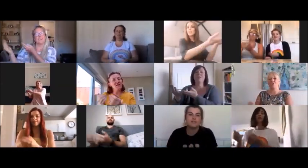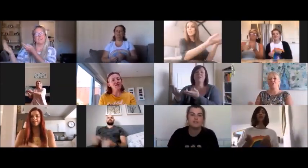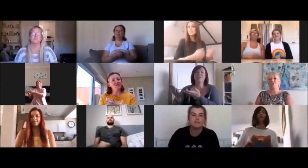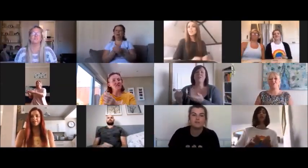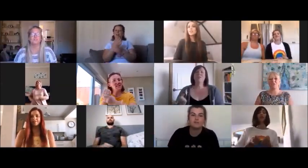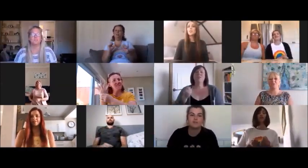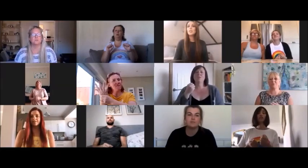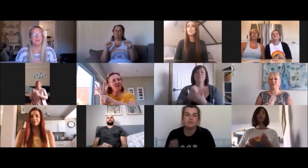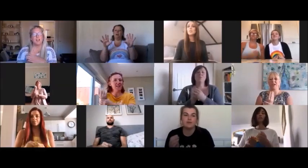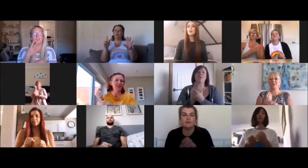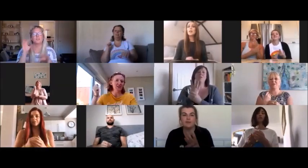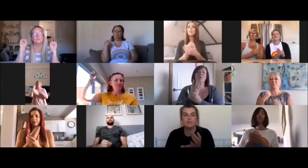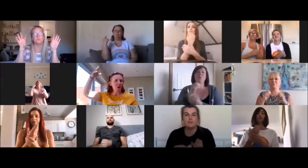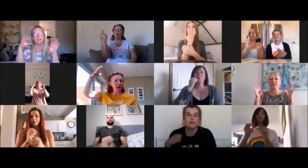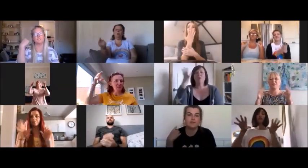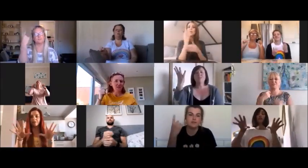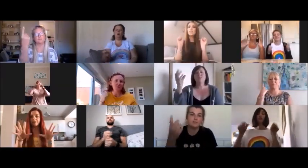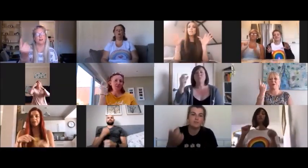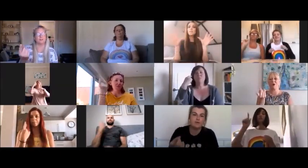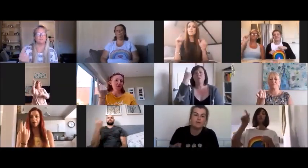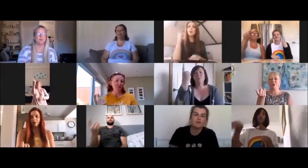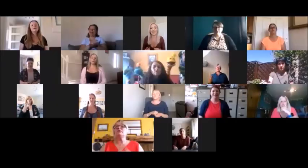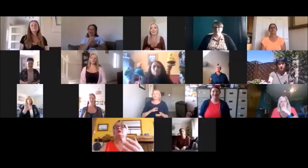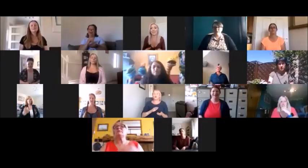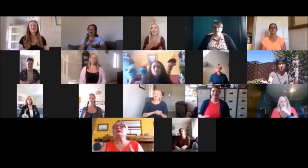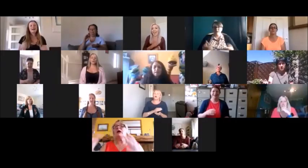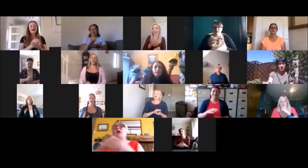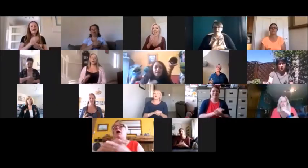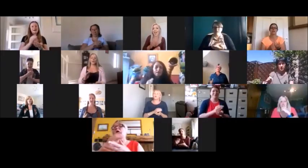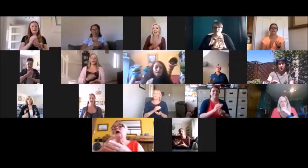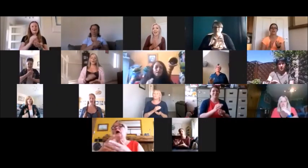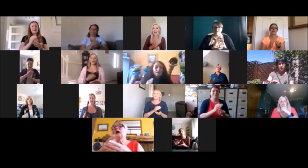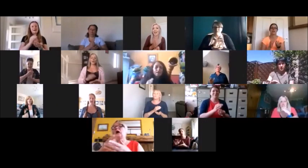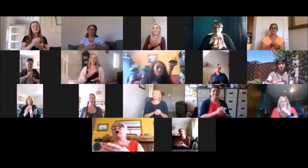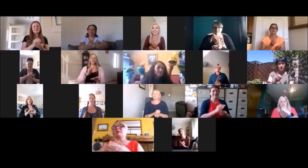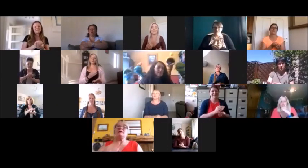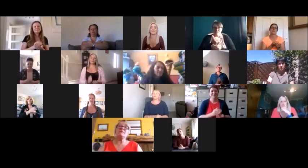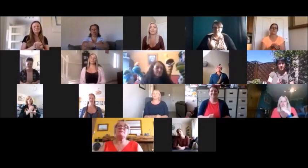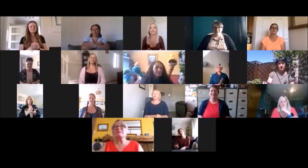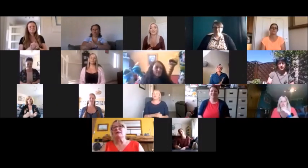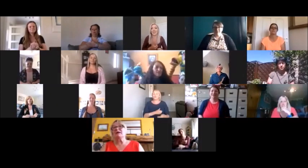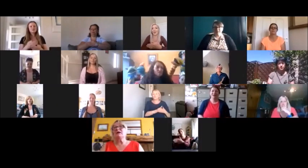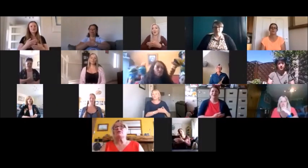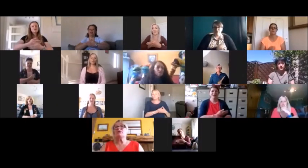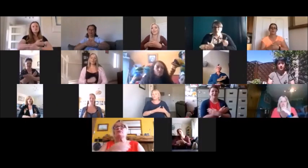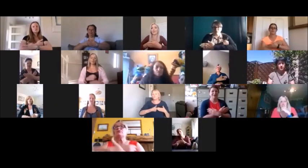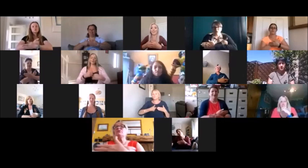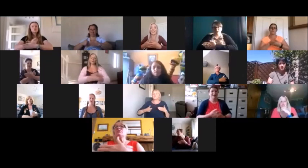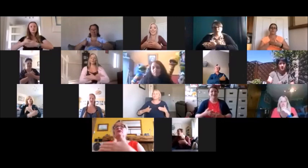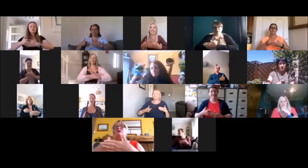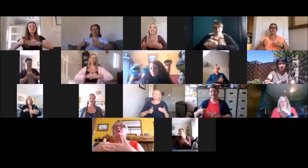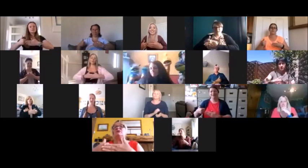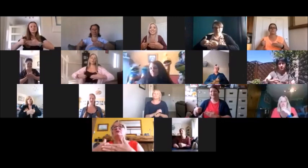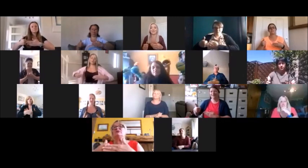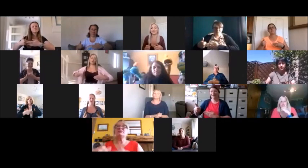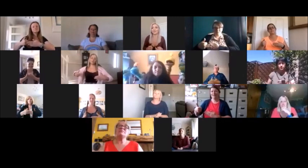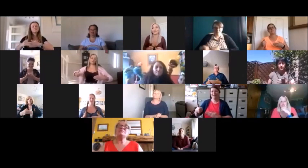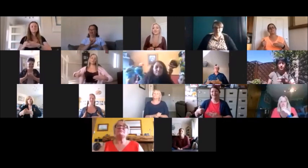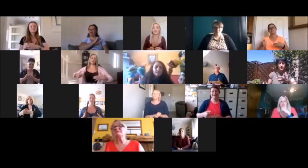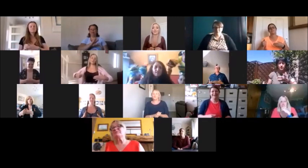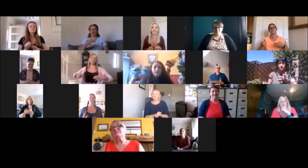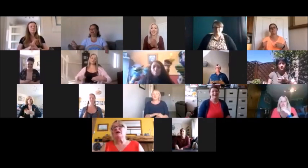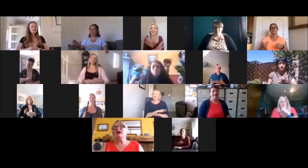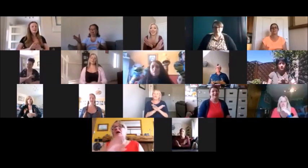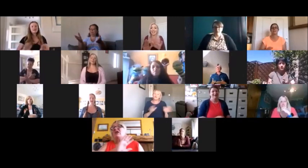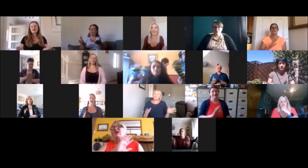give to each brand new bright tomorrow. Make me happy through the years.